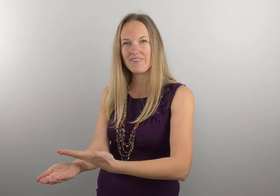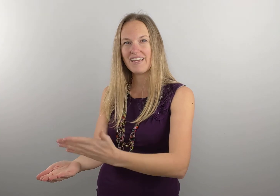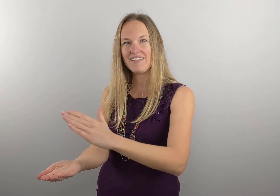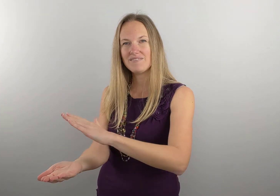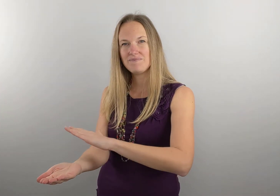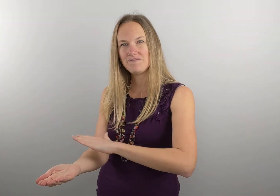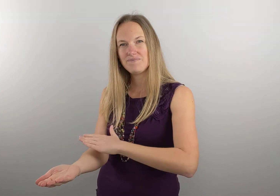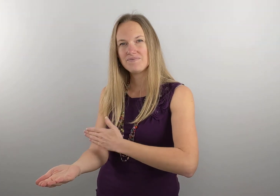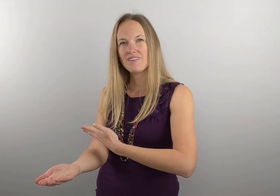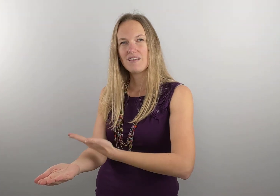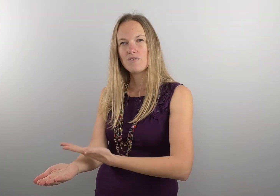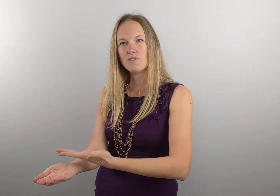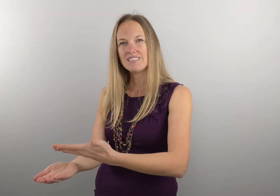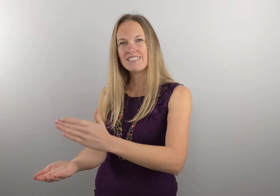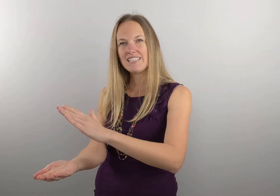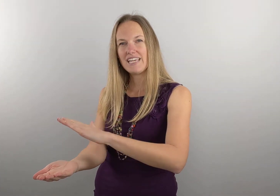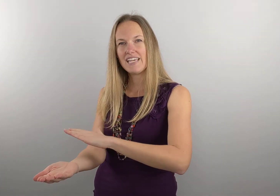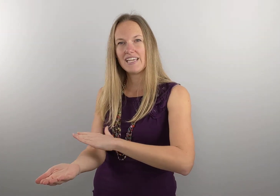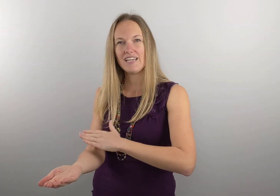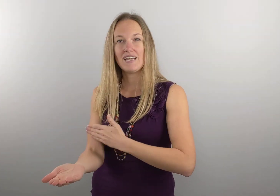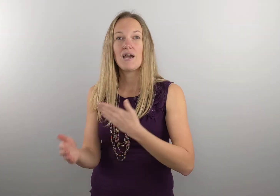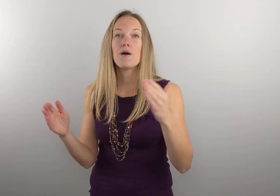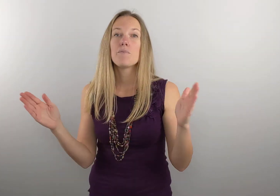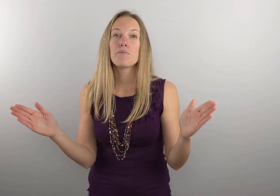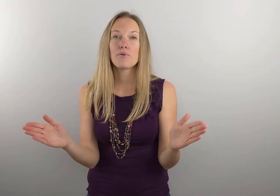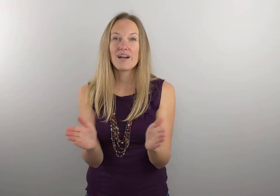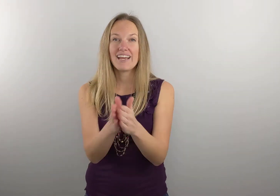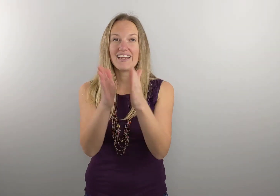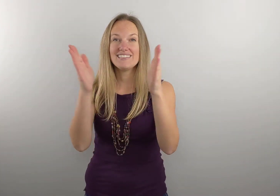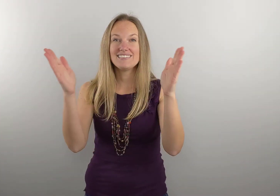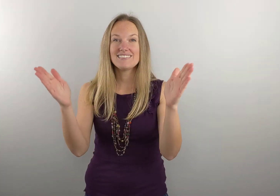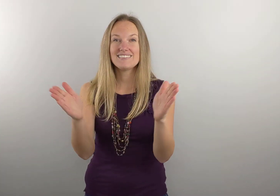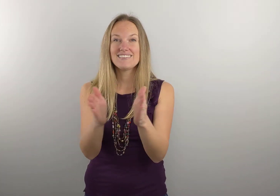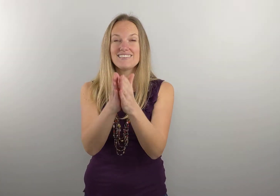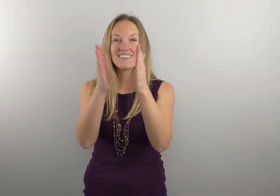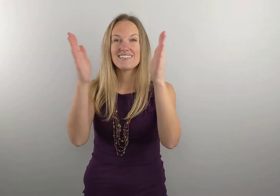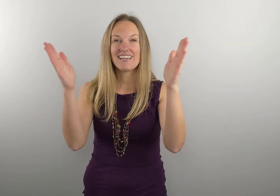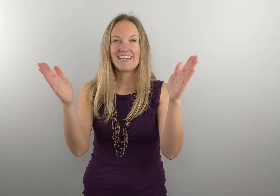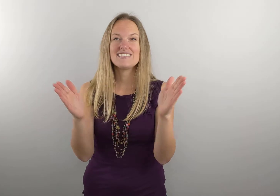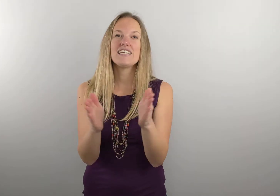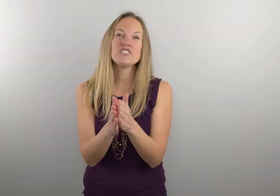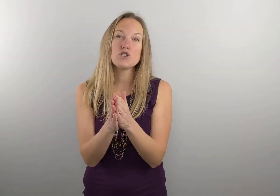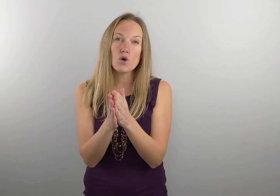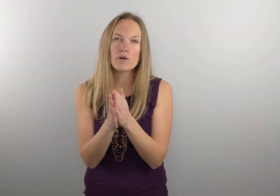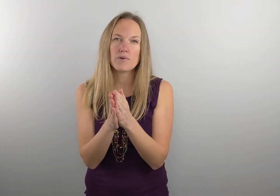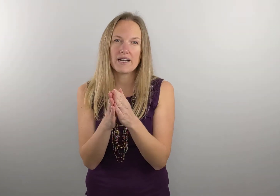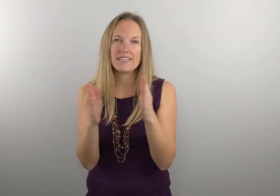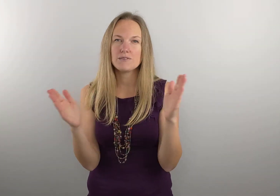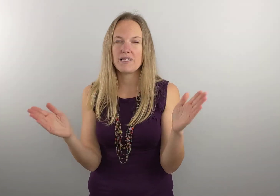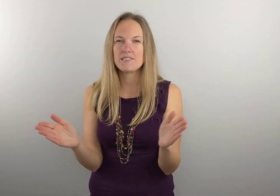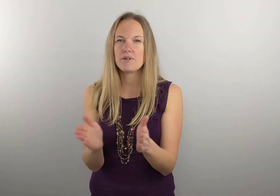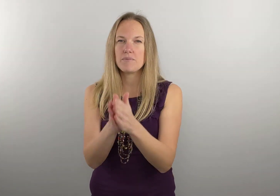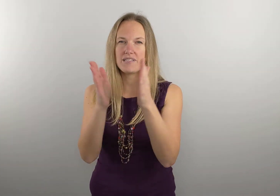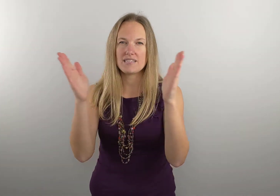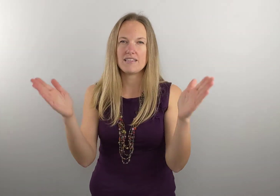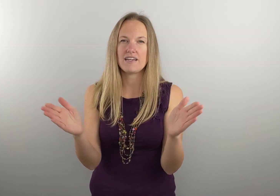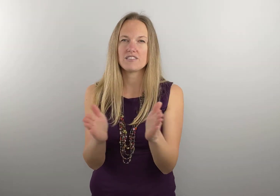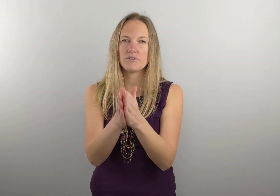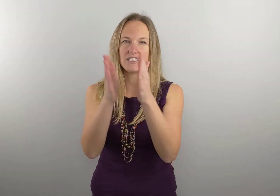Okay? We'll sing praise. Okay, it says your praise, but that's pretty busy in there. So we're just going